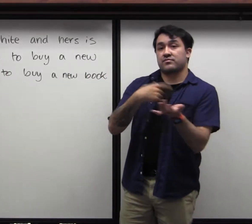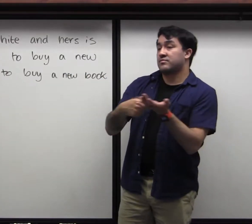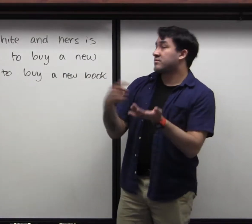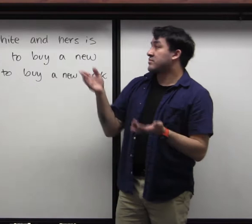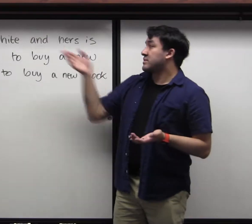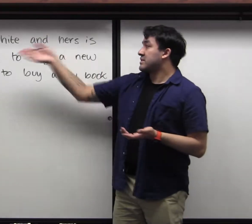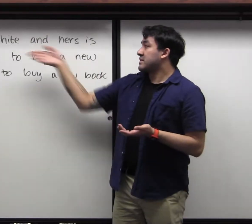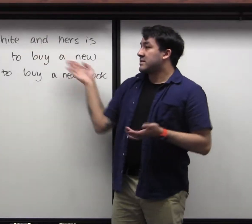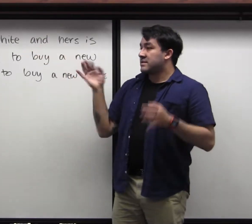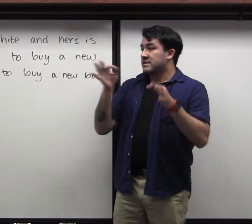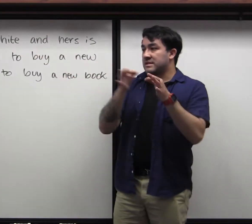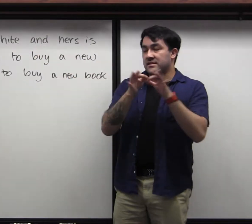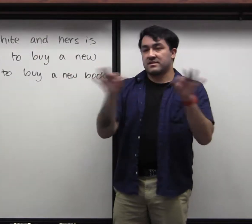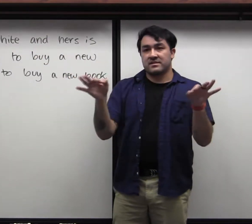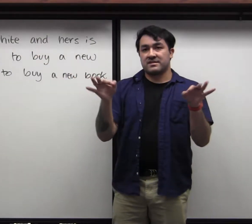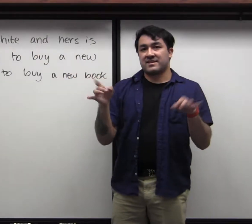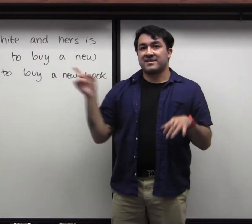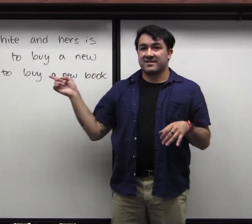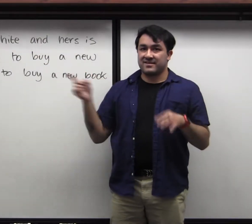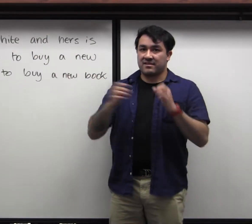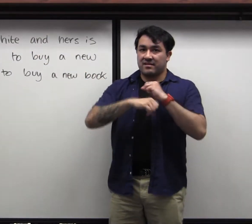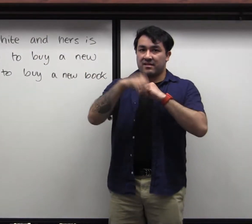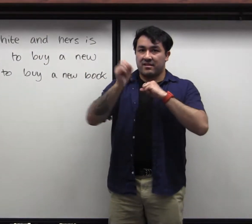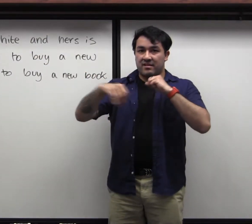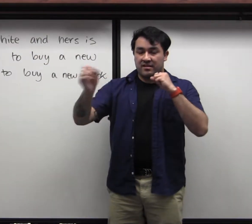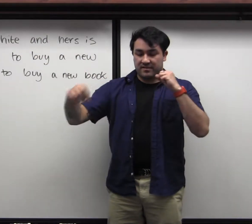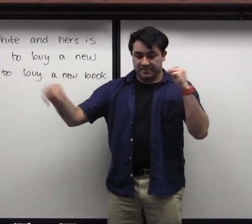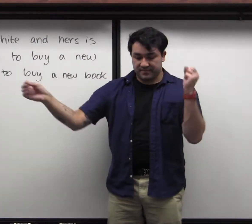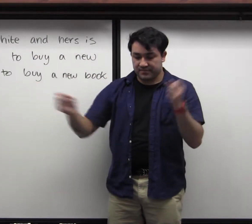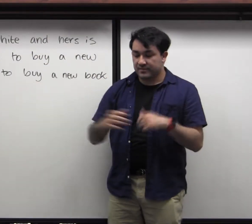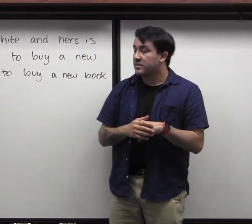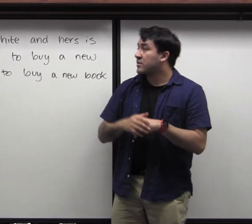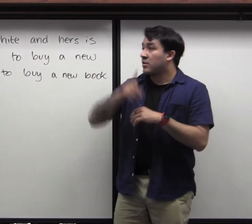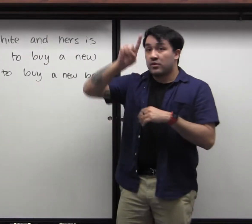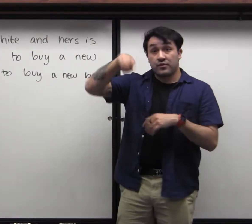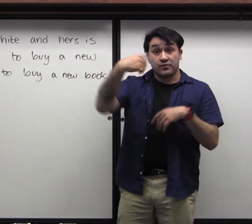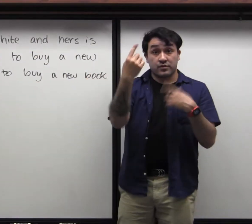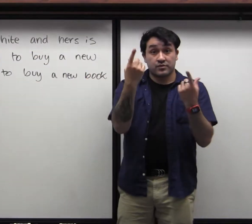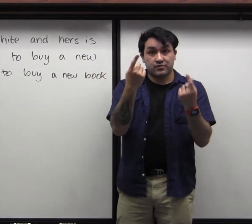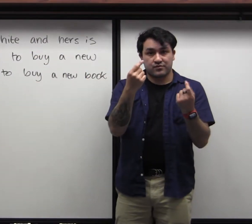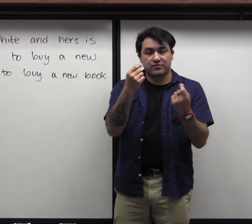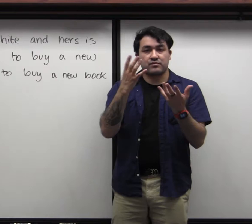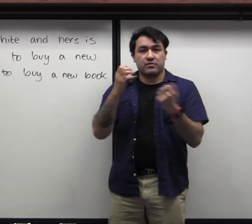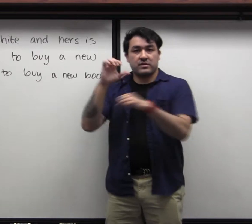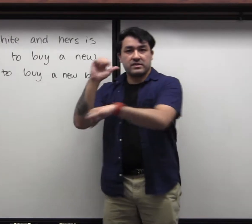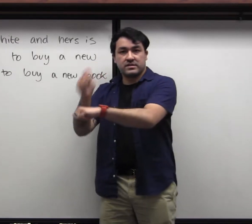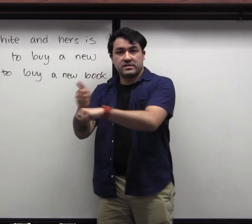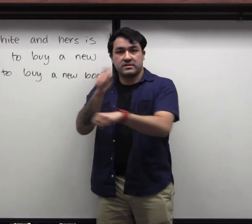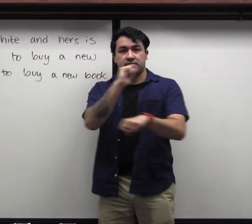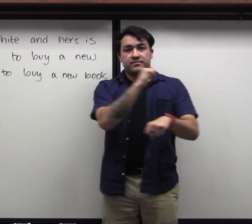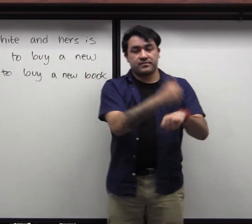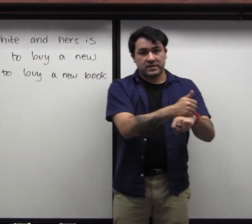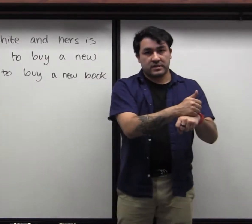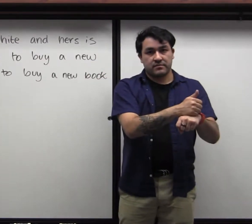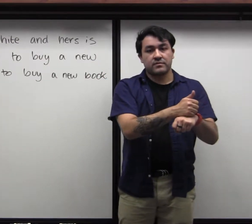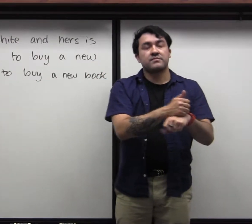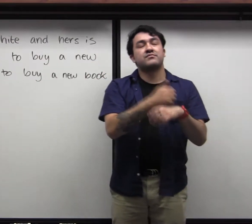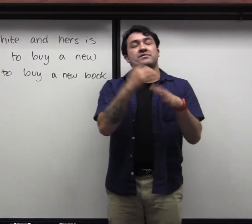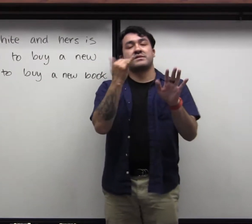two and how this can really help and support you in clarifying what you sign. Okay, and so this one's a little bit longer. So we are going to have to